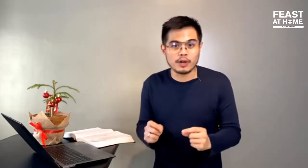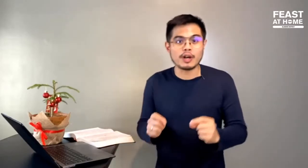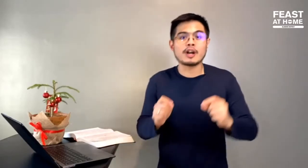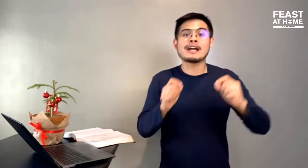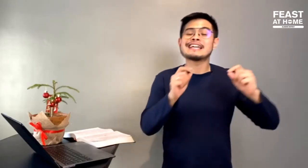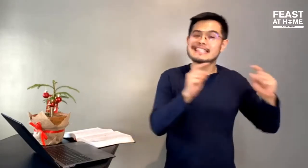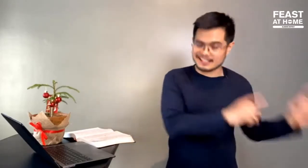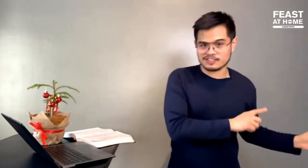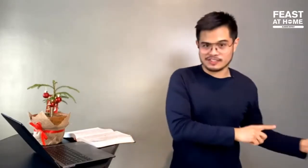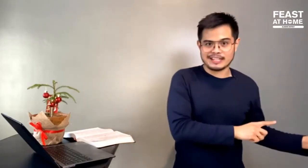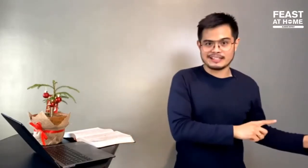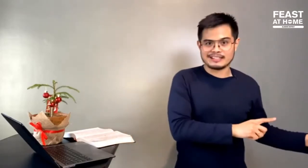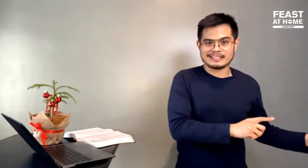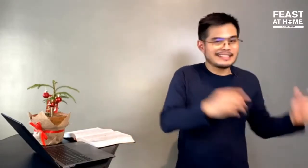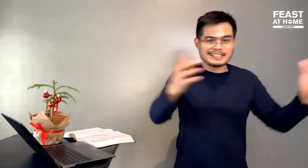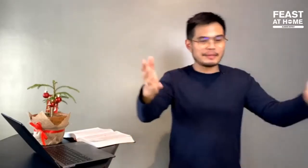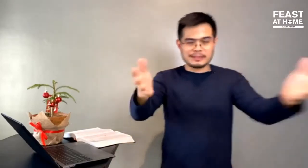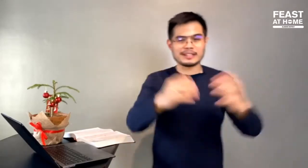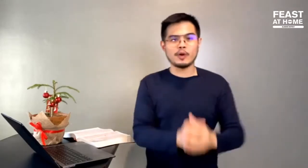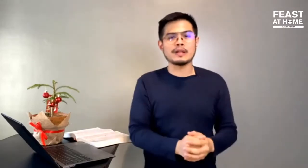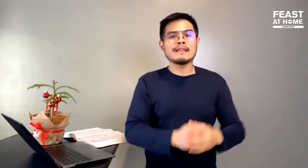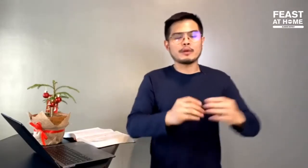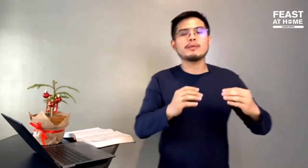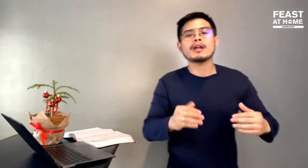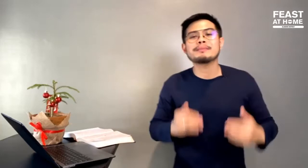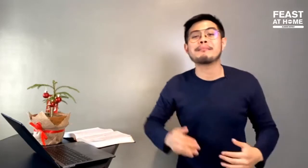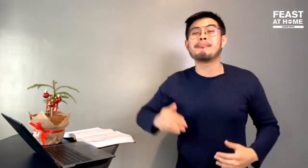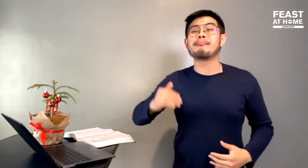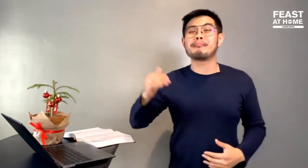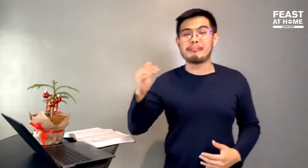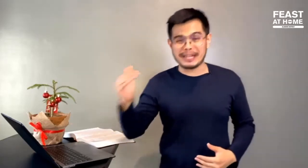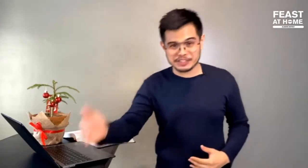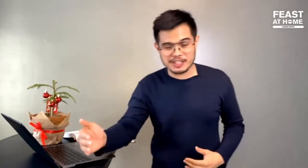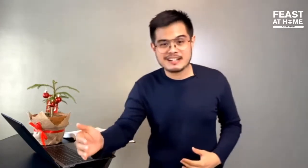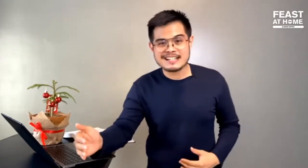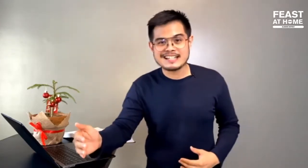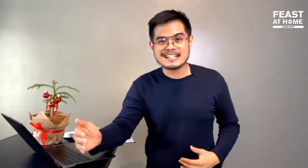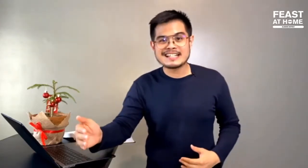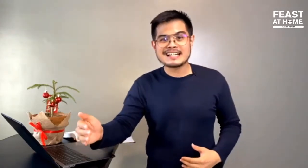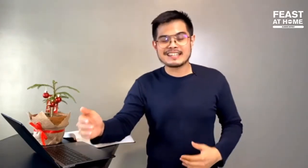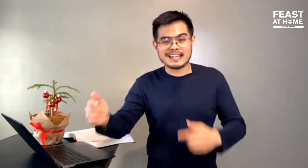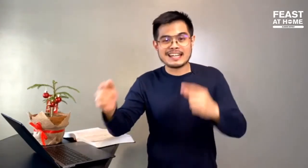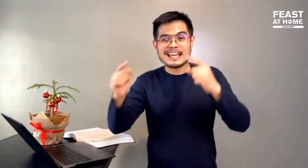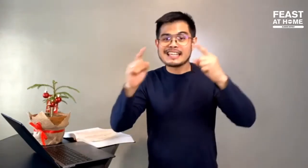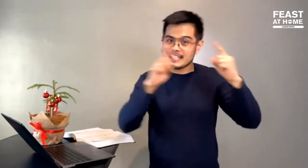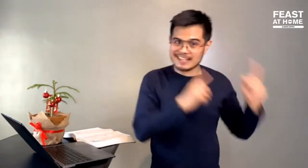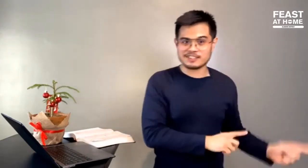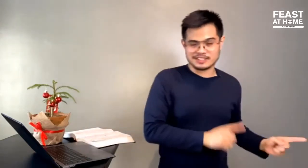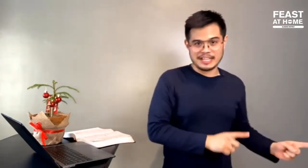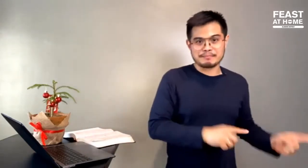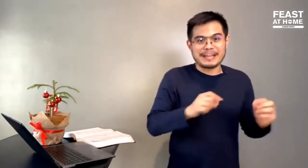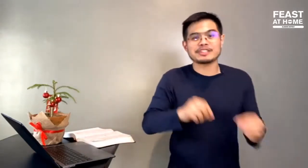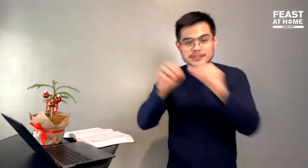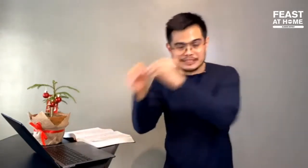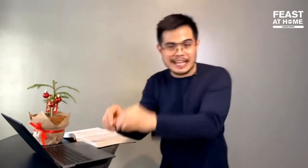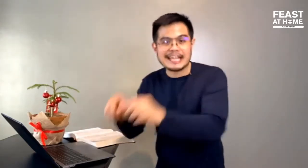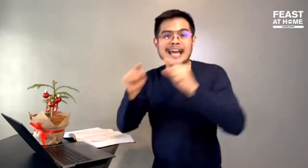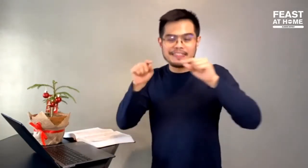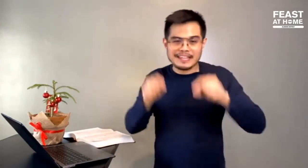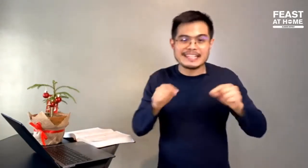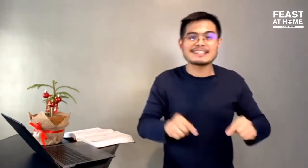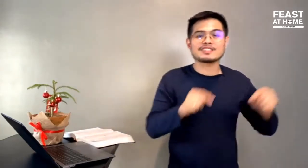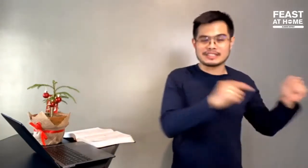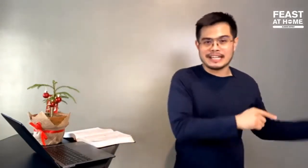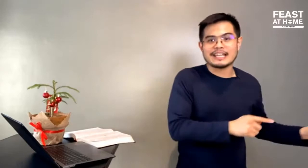who we were yesterday. See, that's simply the goal. That we want to be better than yesterday. Better